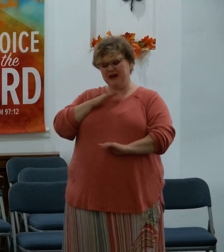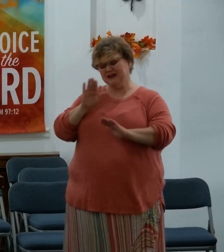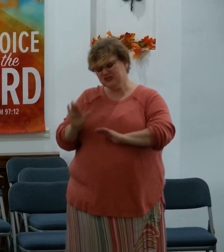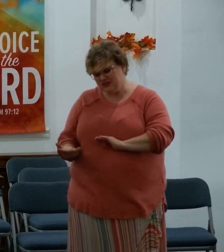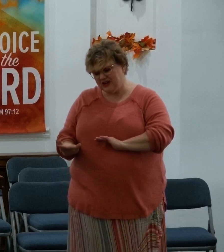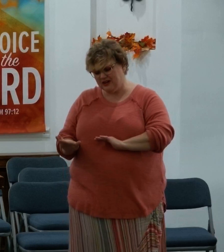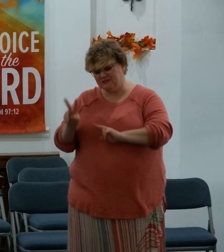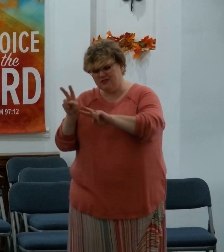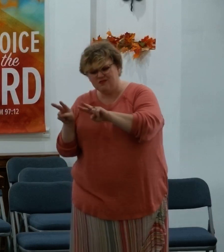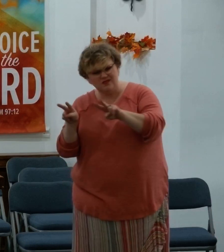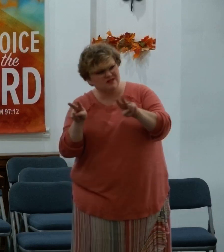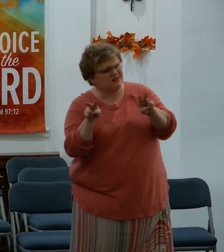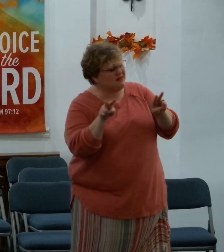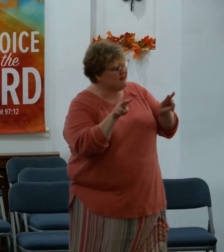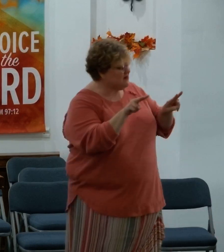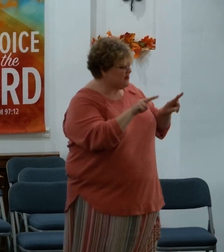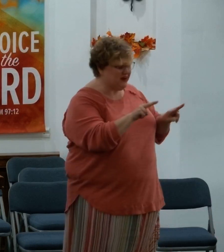child, look around you.